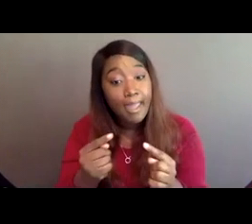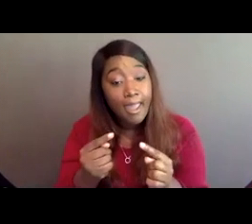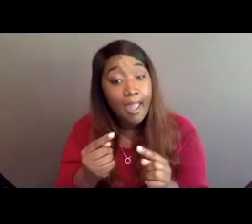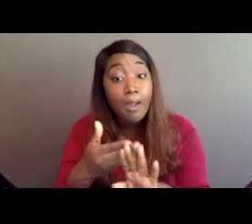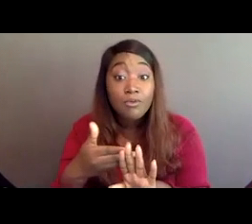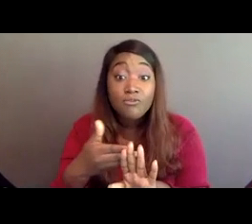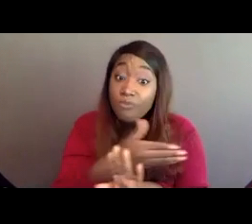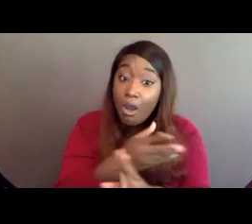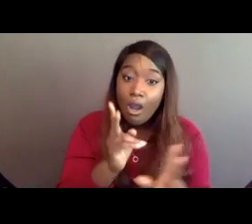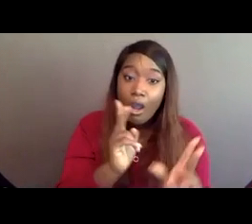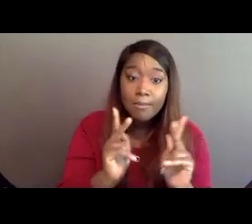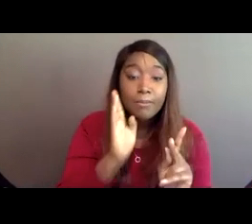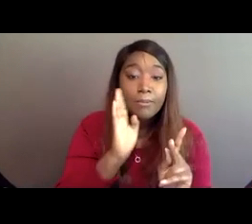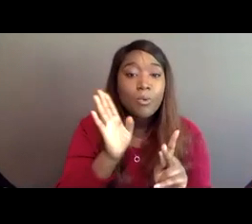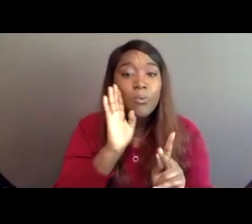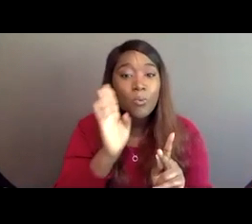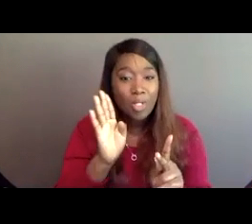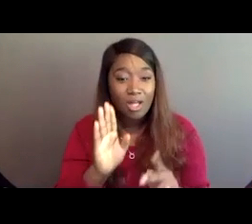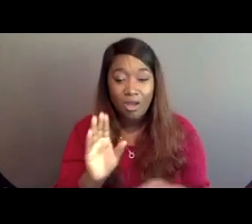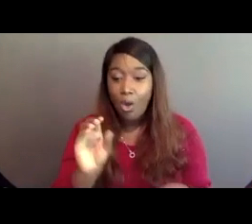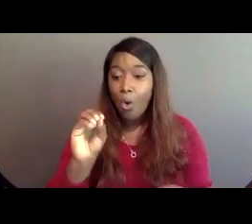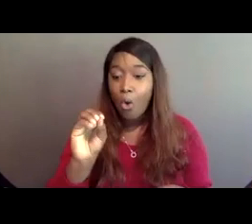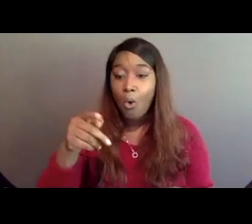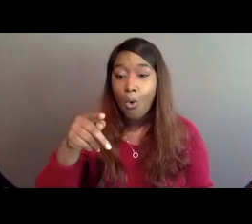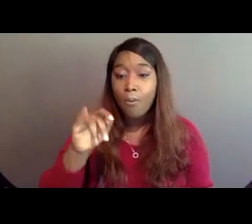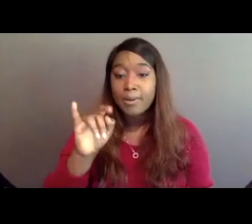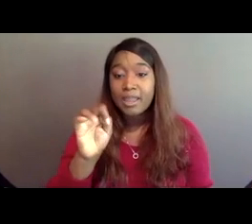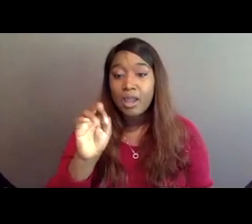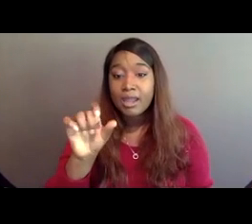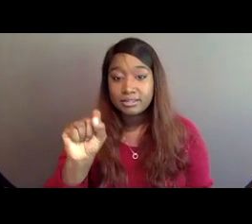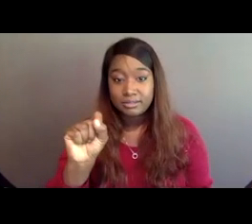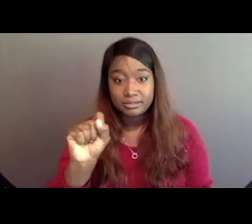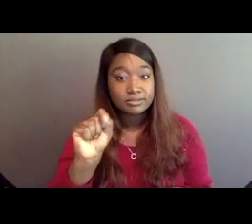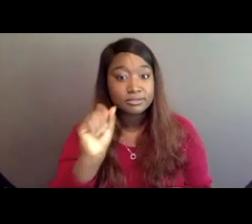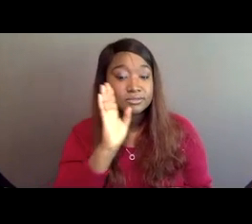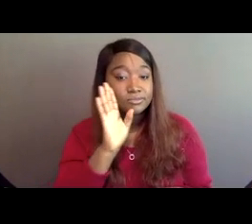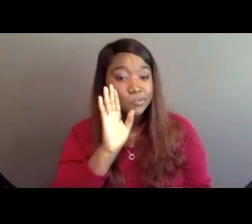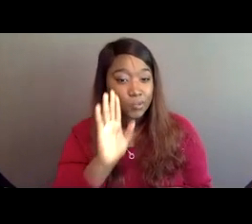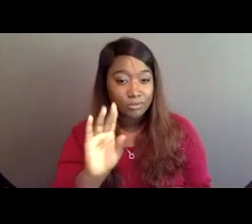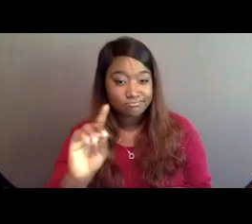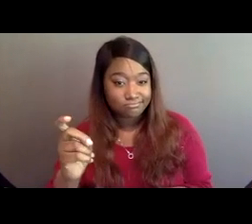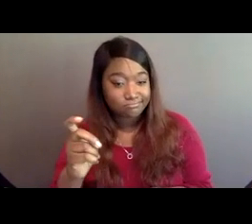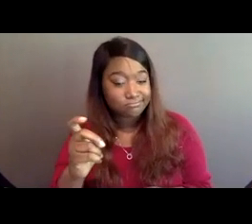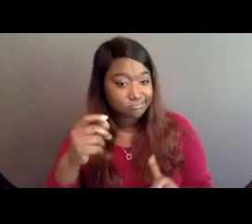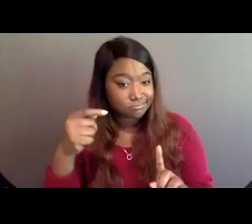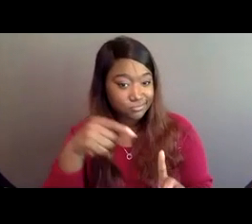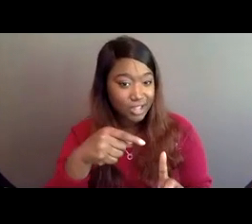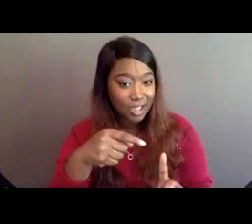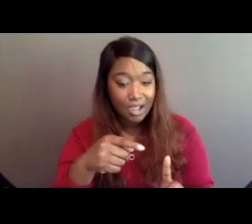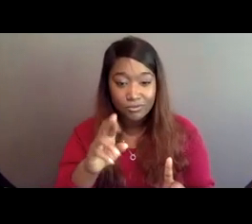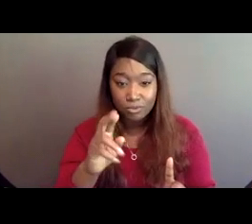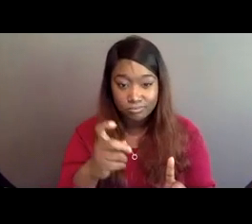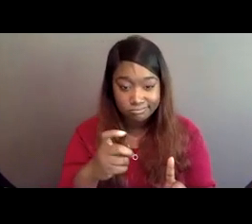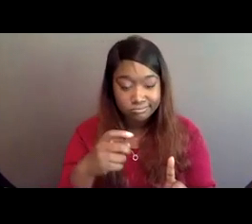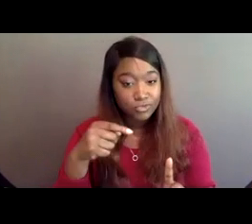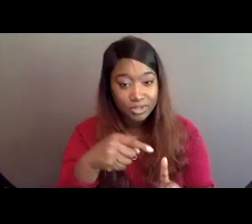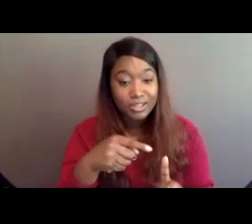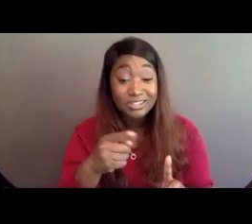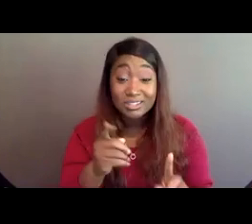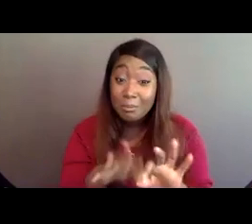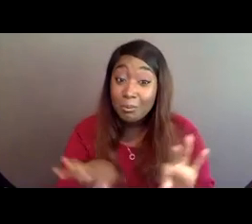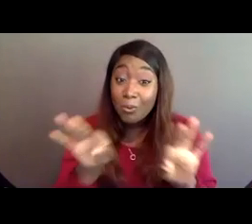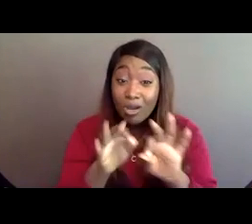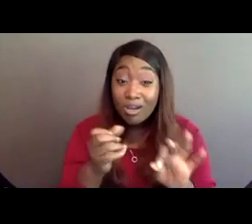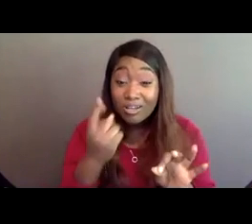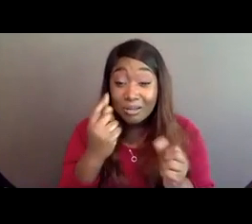people go to prescribing opioids or being prescribed opioids, which is really important given the opioid crisis and epidemic